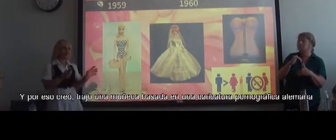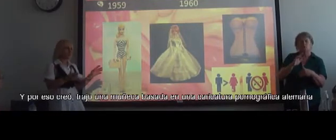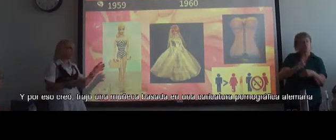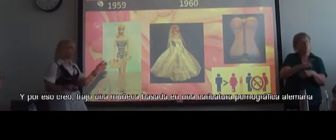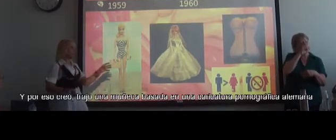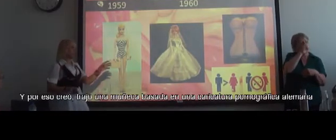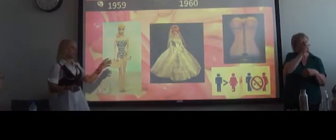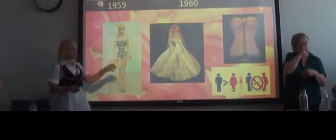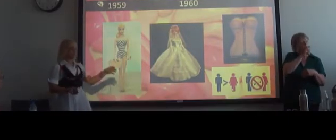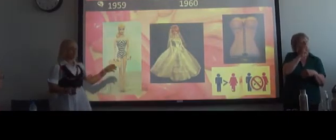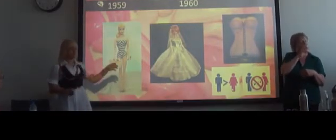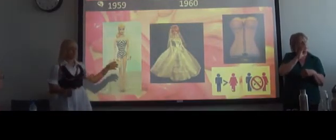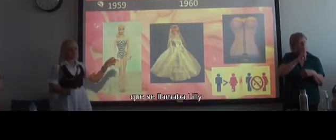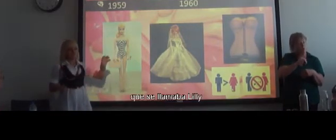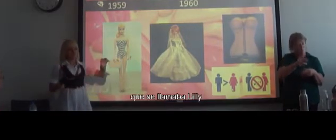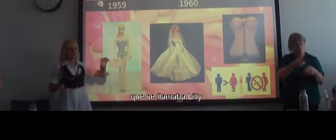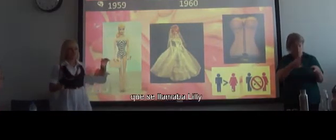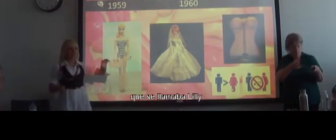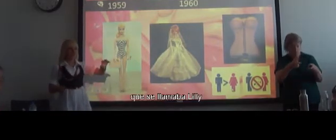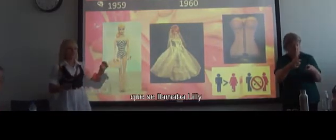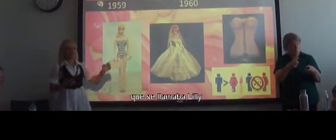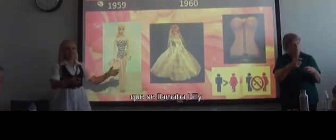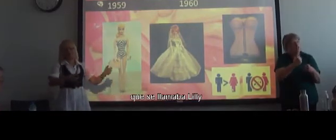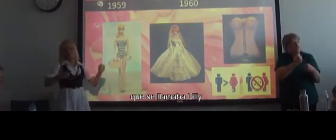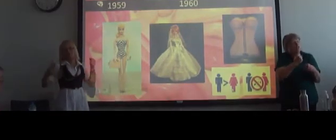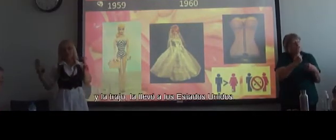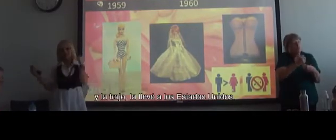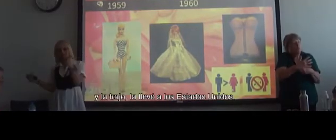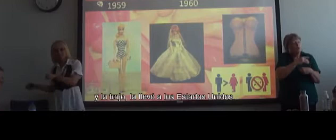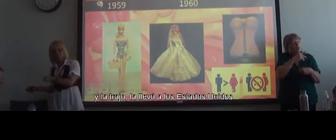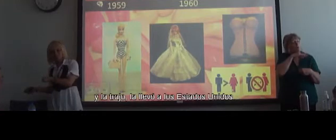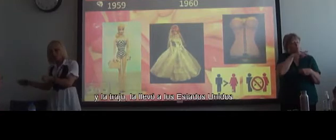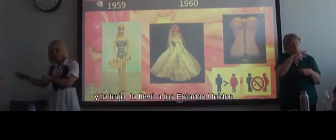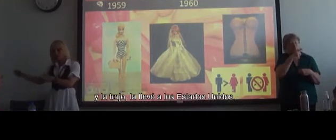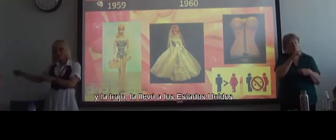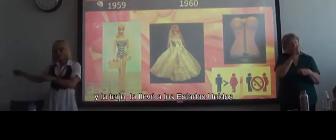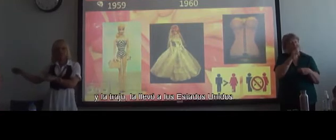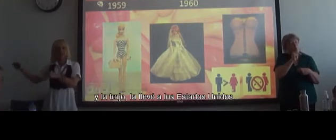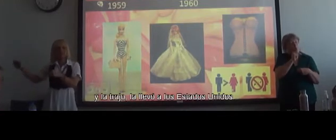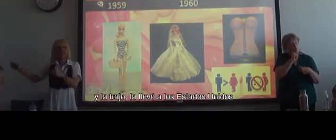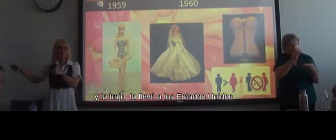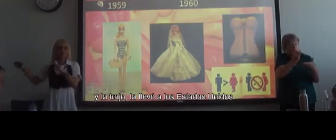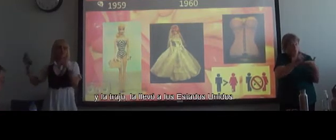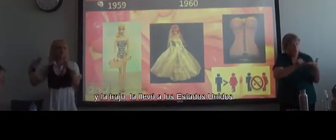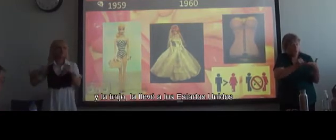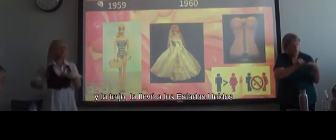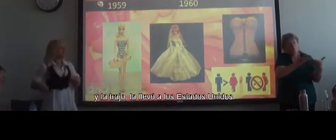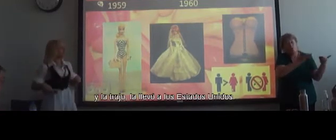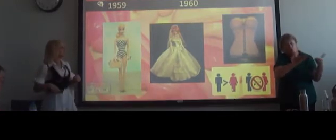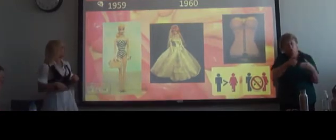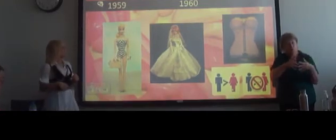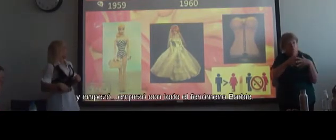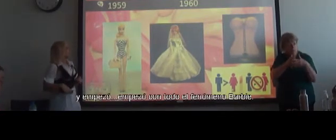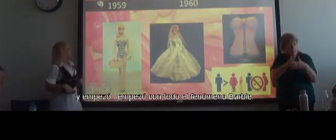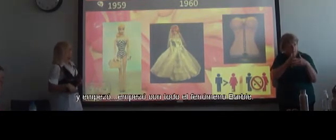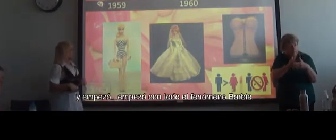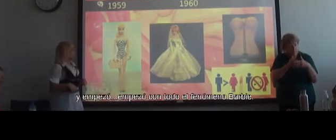a German porn cartoon that was called Lily, and brought it to the United States, took it to the United